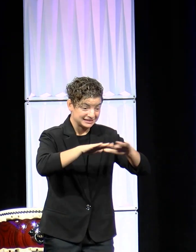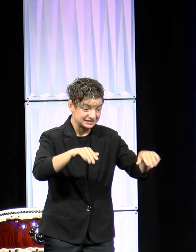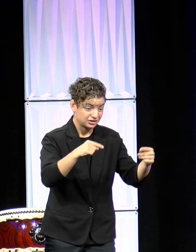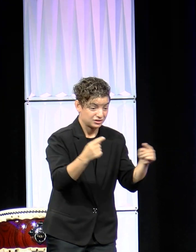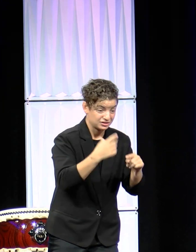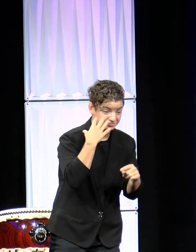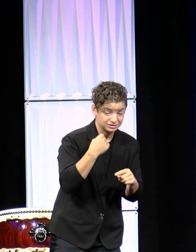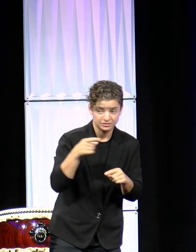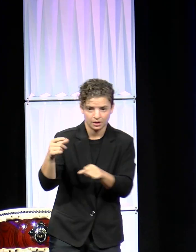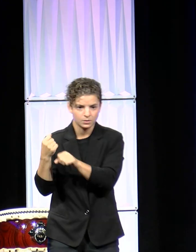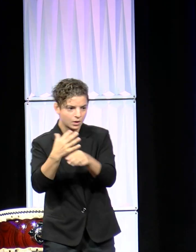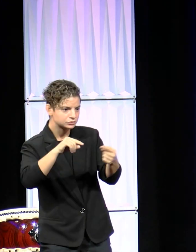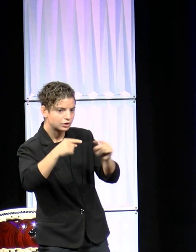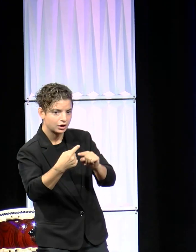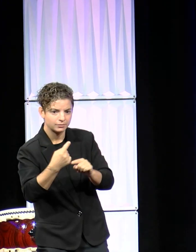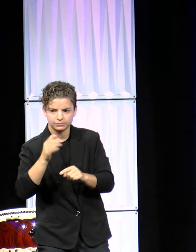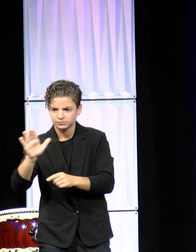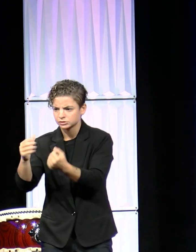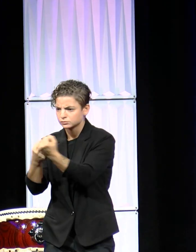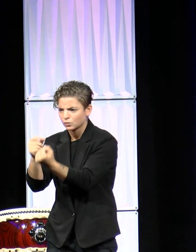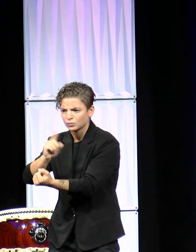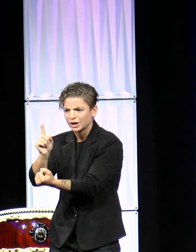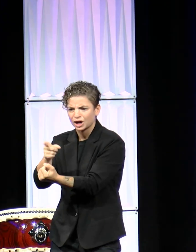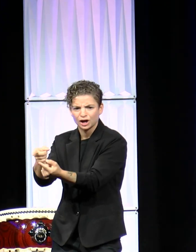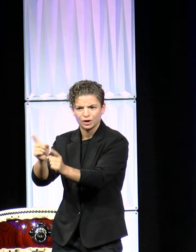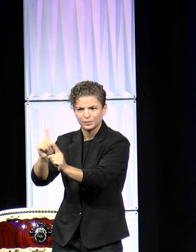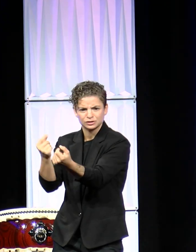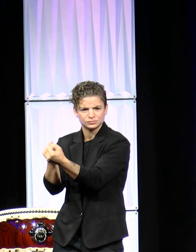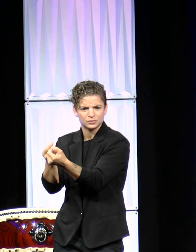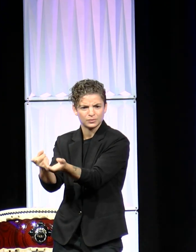And so things started to change for me.